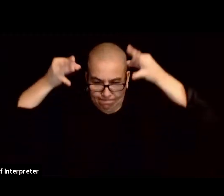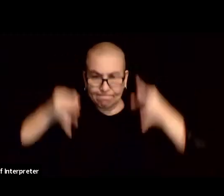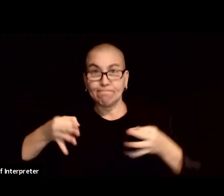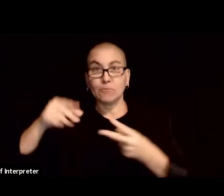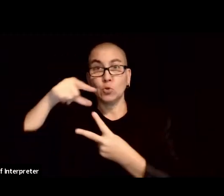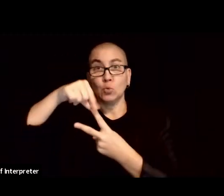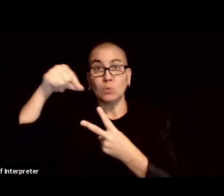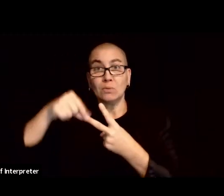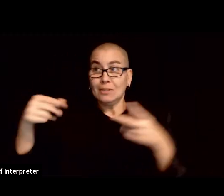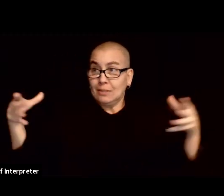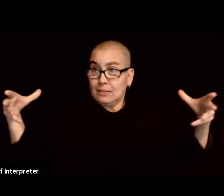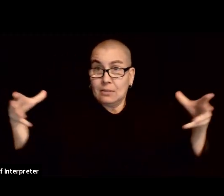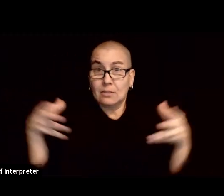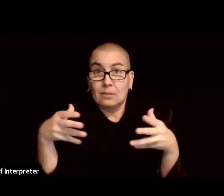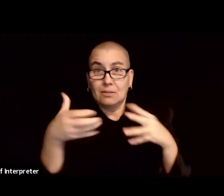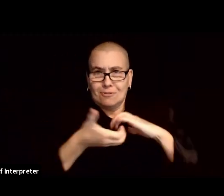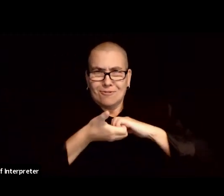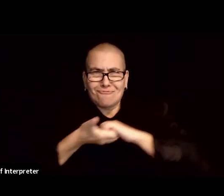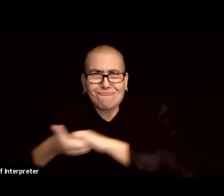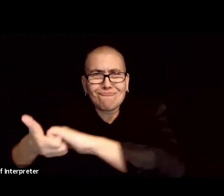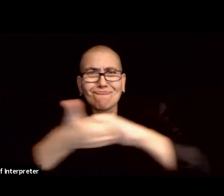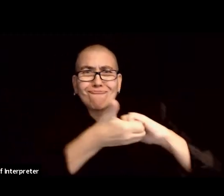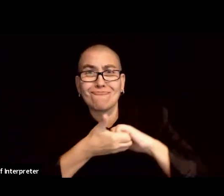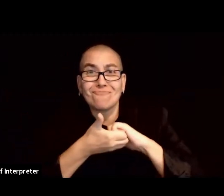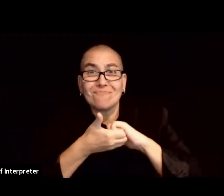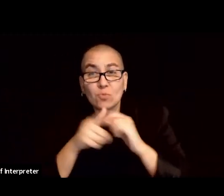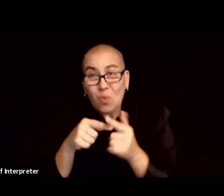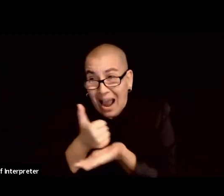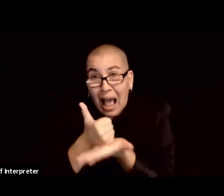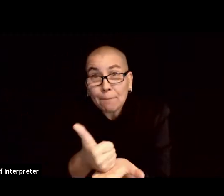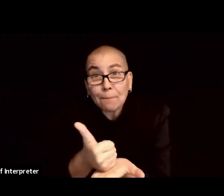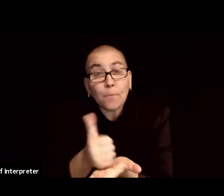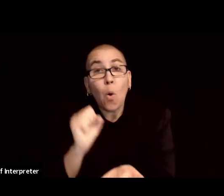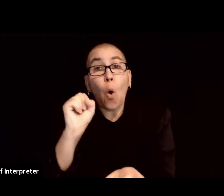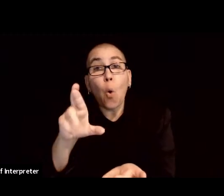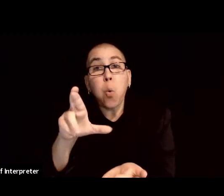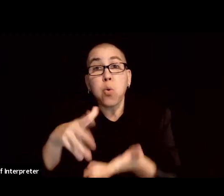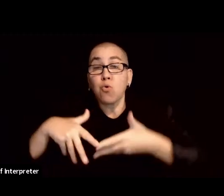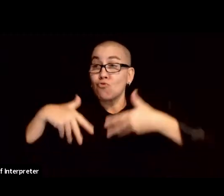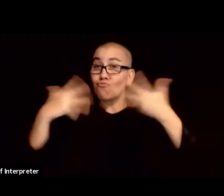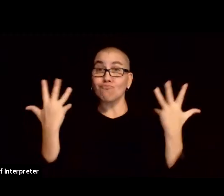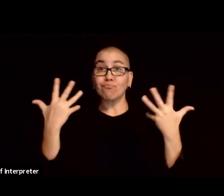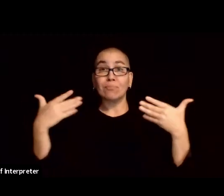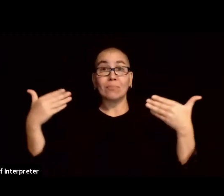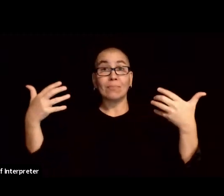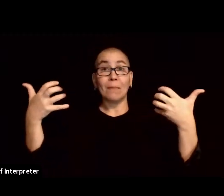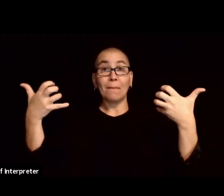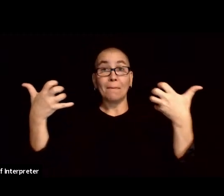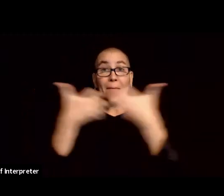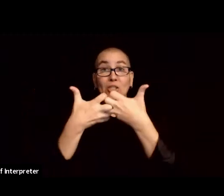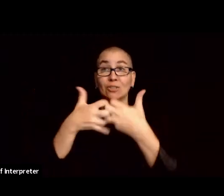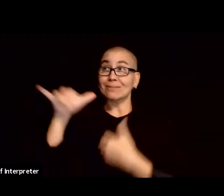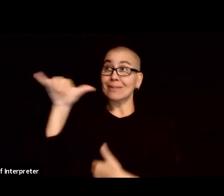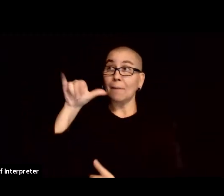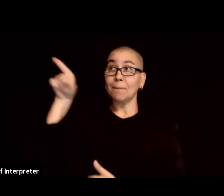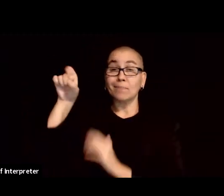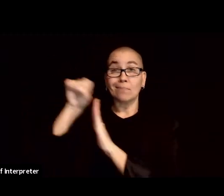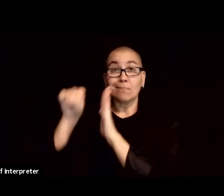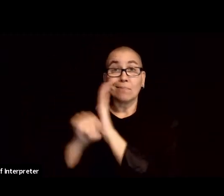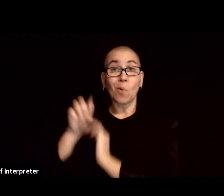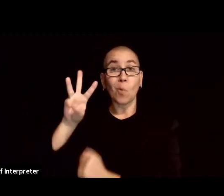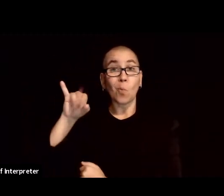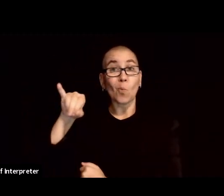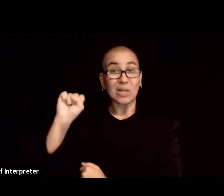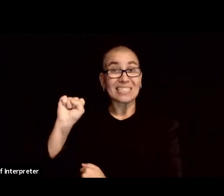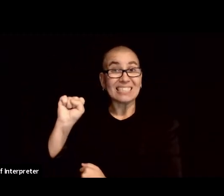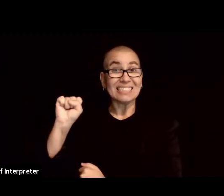and slow down the spread. With that sobering news, I'd like to acknowledge that we saw some hopeful signs over the